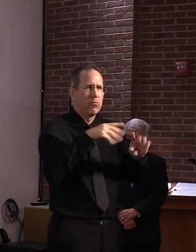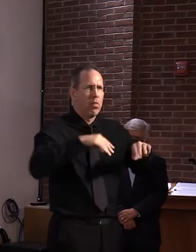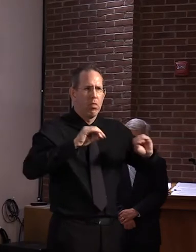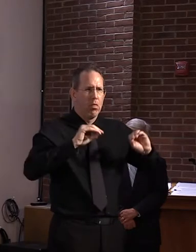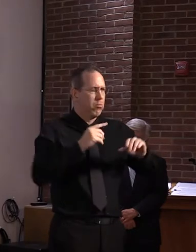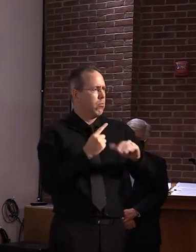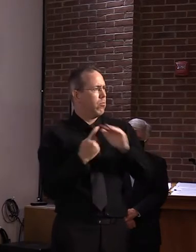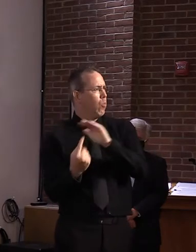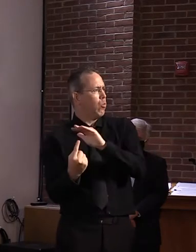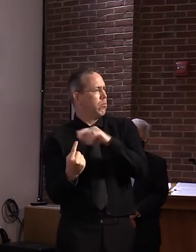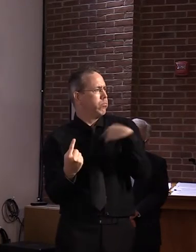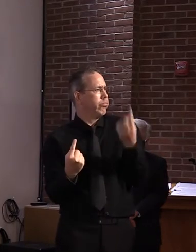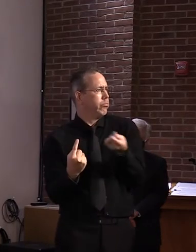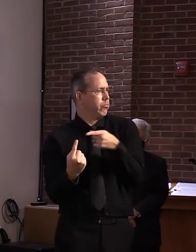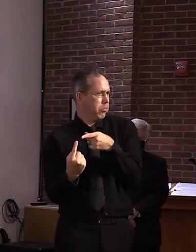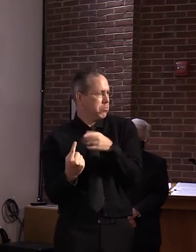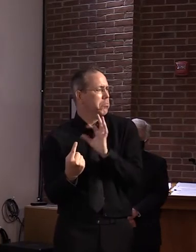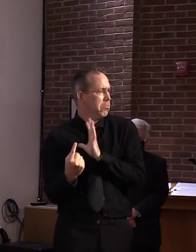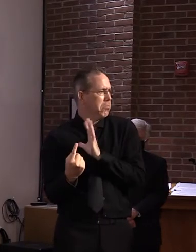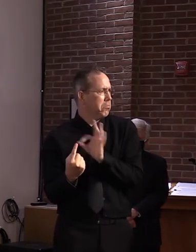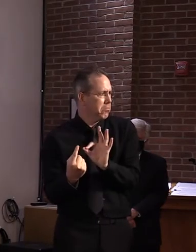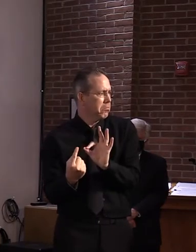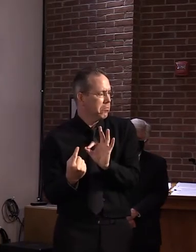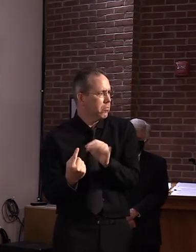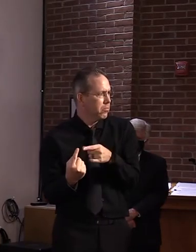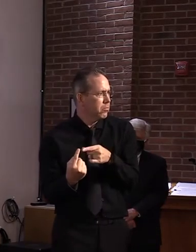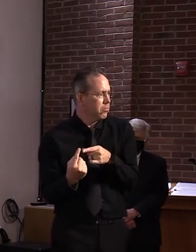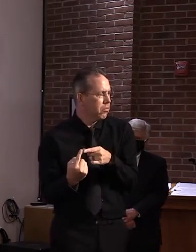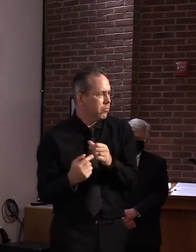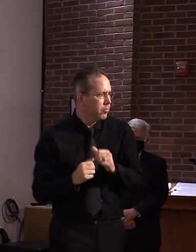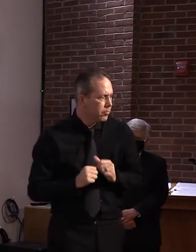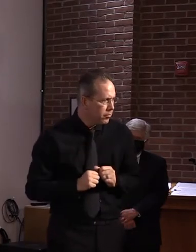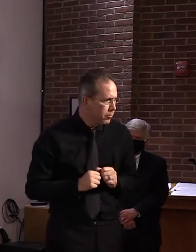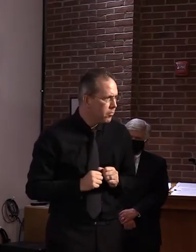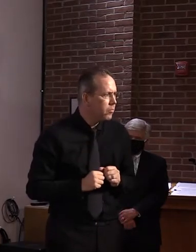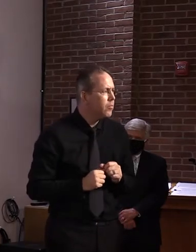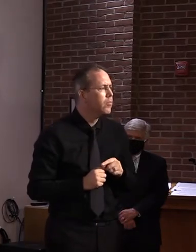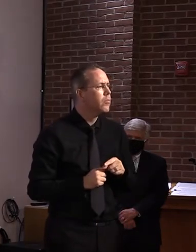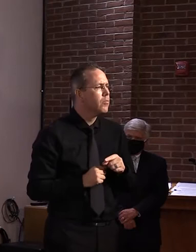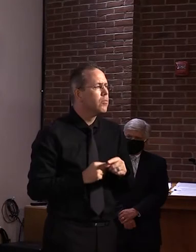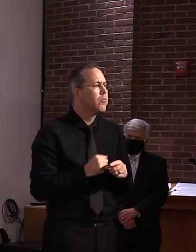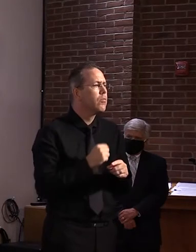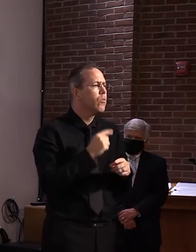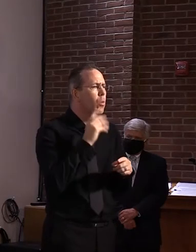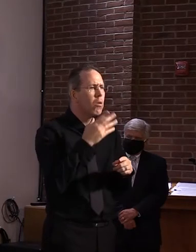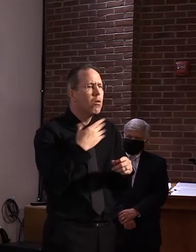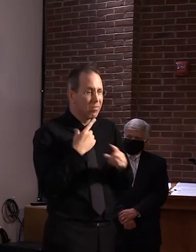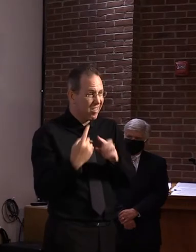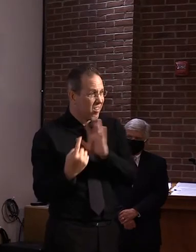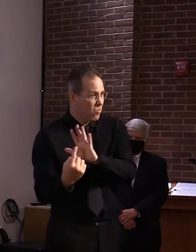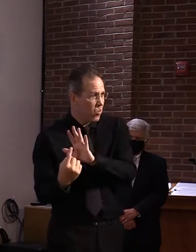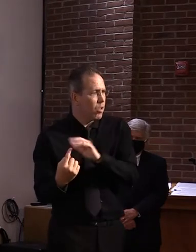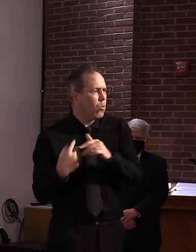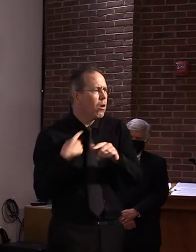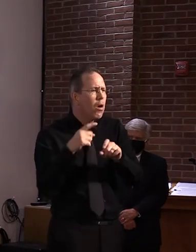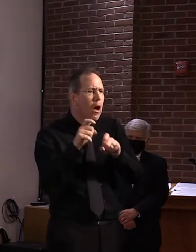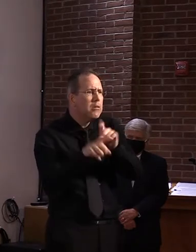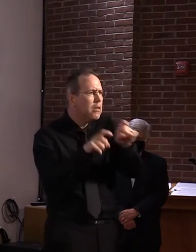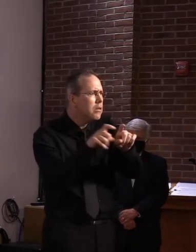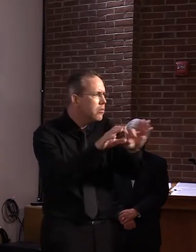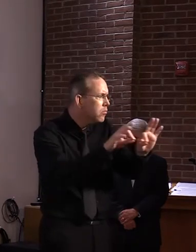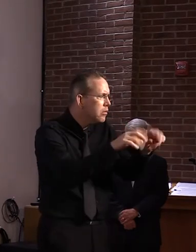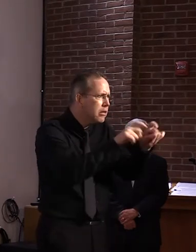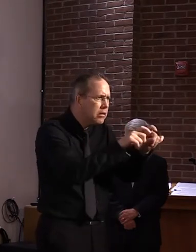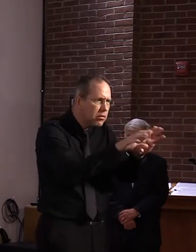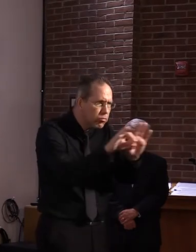on our investigation of the infection control practices at the facility and the contact